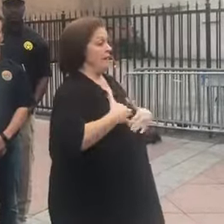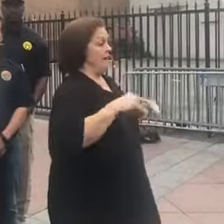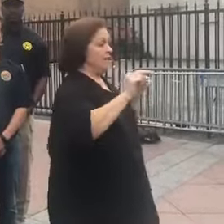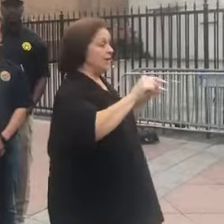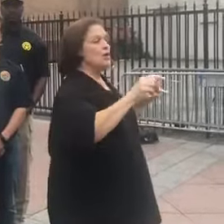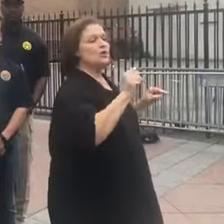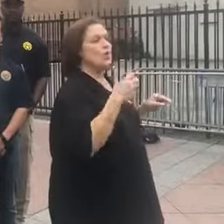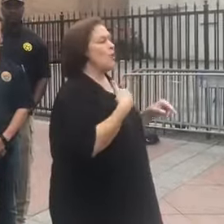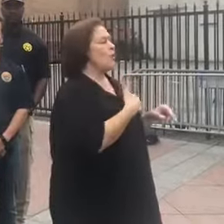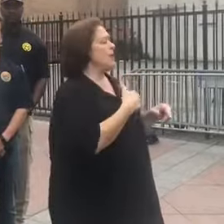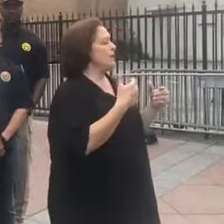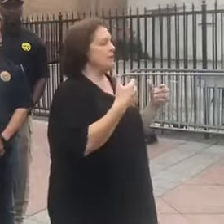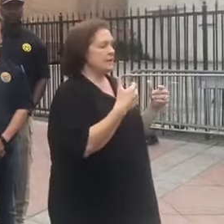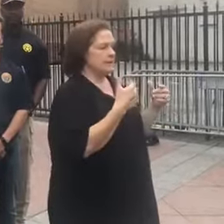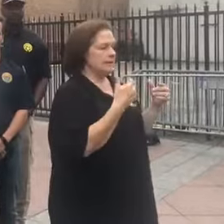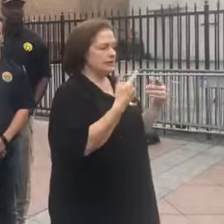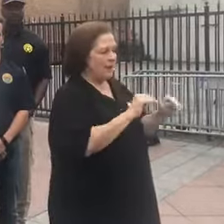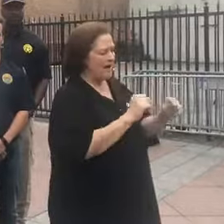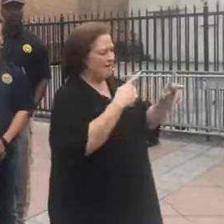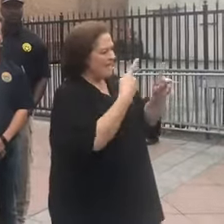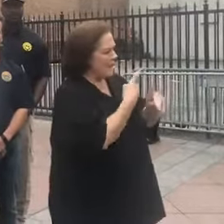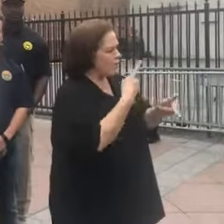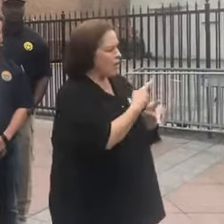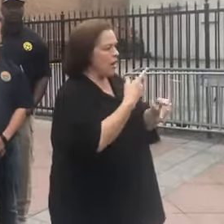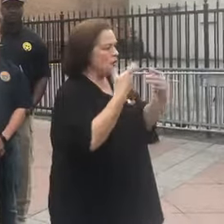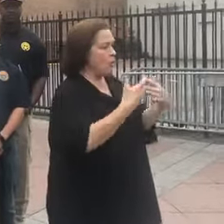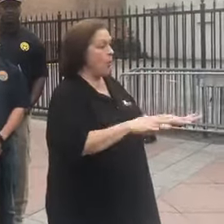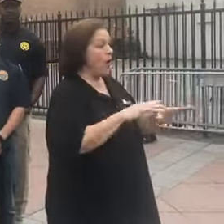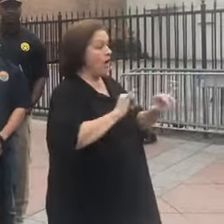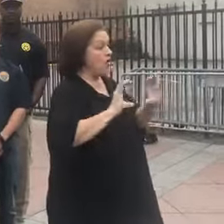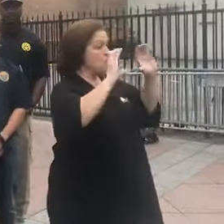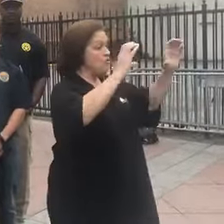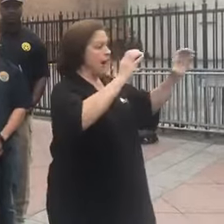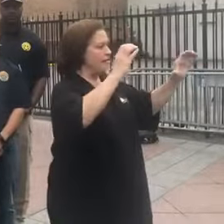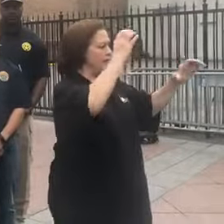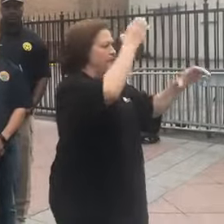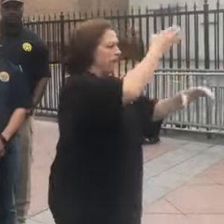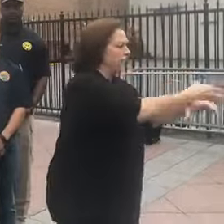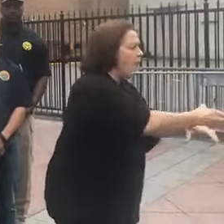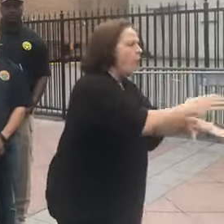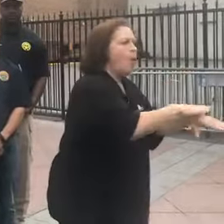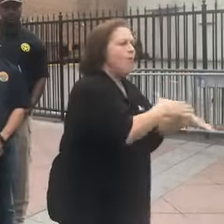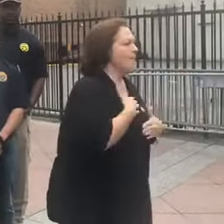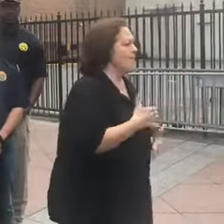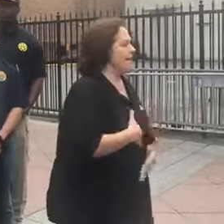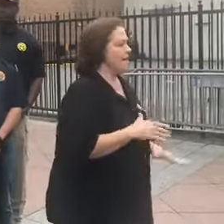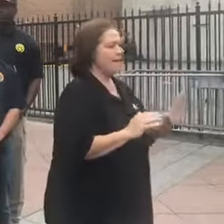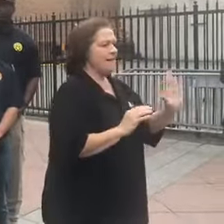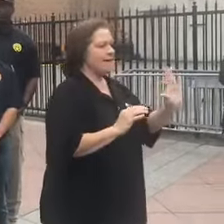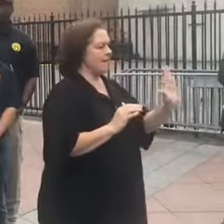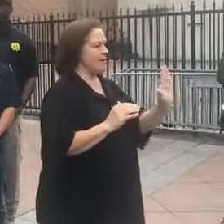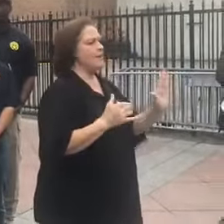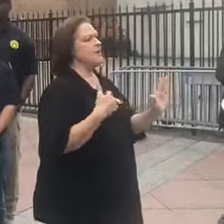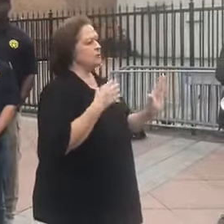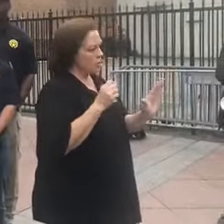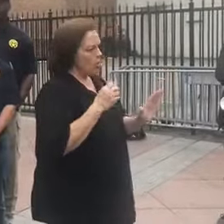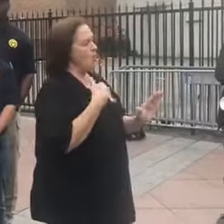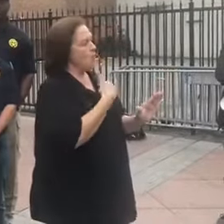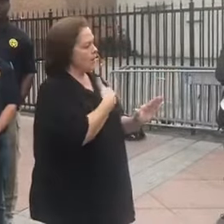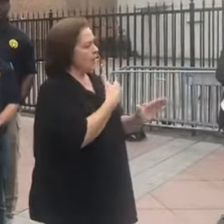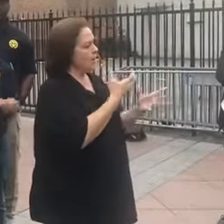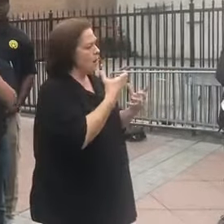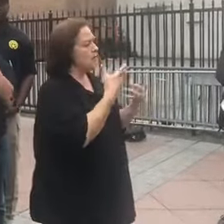once again, when they do their assessment, to try and figure out how you don't drop them in those two areas. So that we can go in with heavy equipment, pick through the rubble.